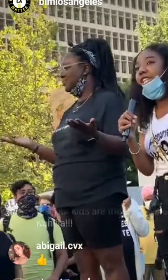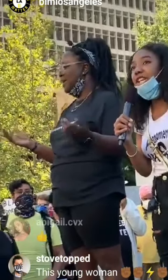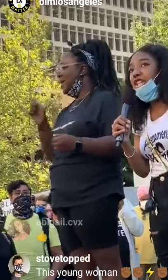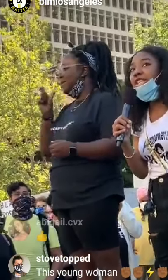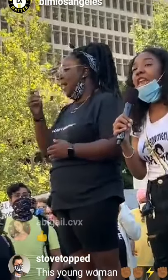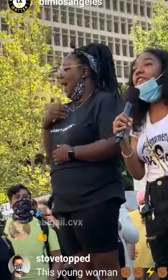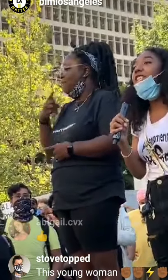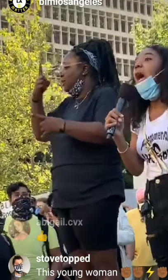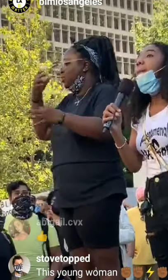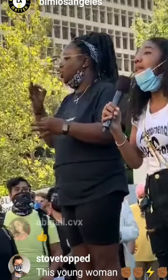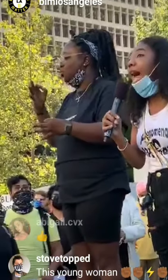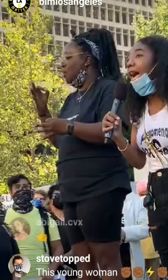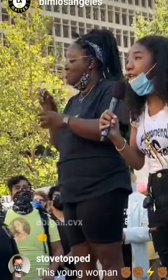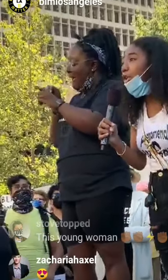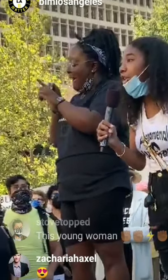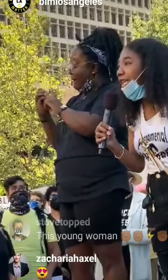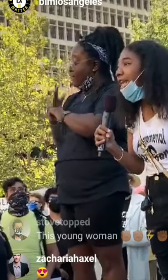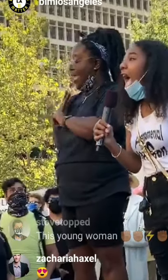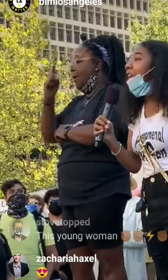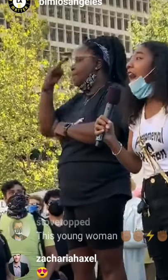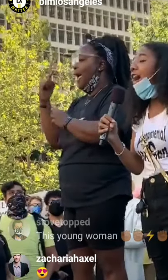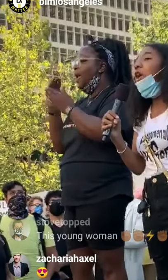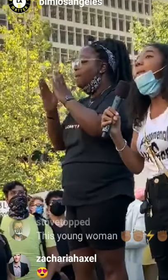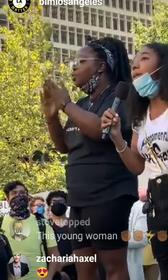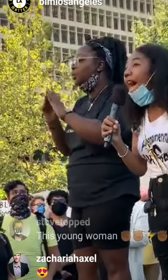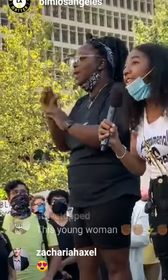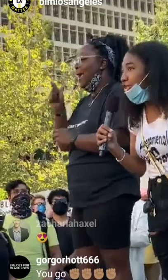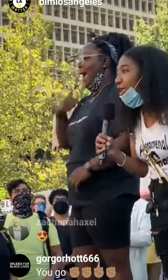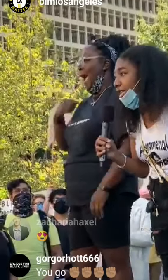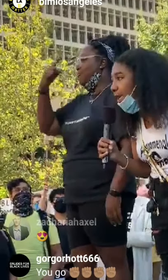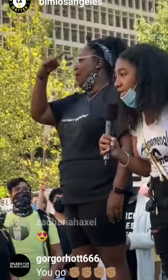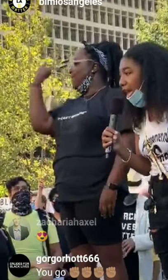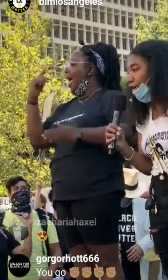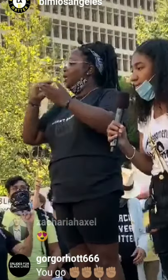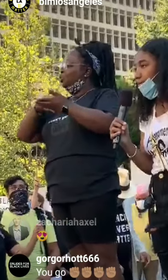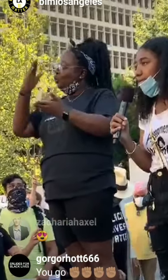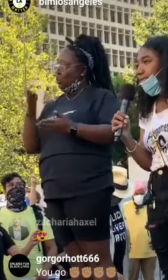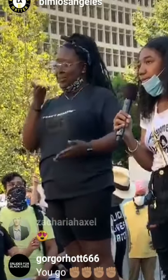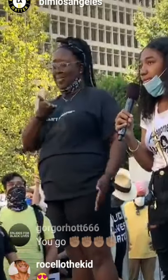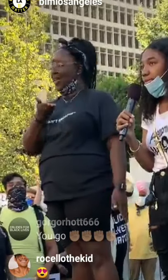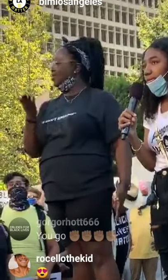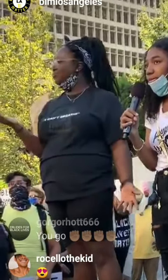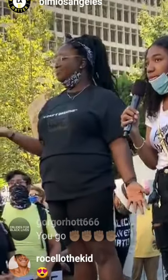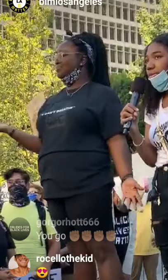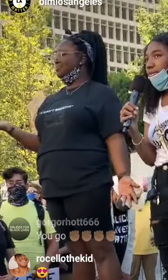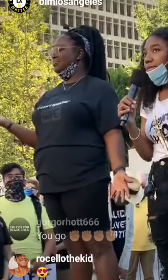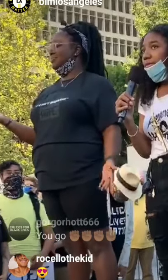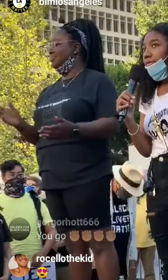Not have a decision that affects black communities and not have the black students be there.